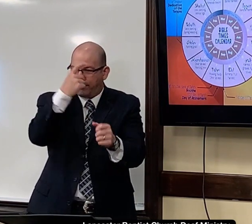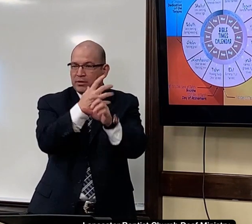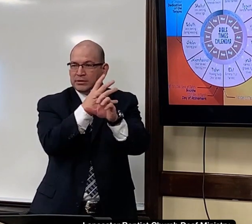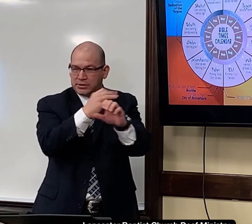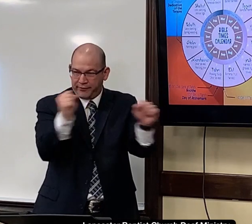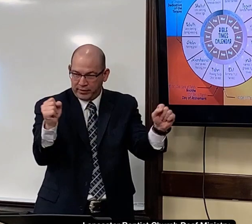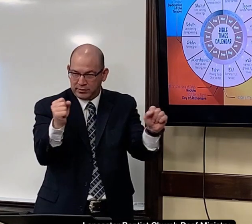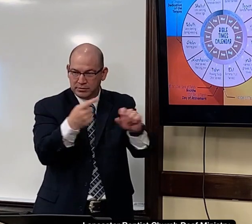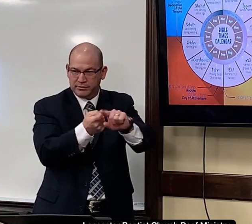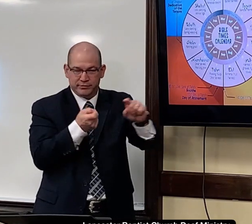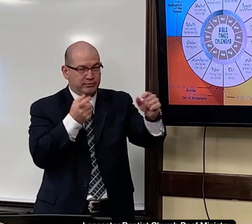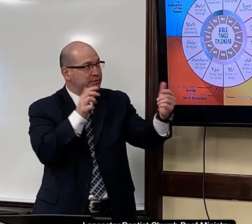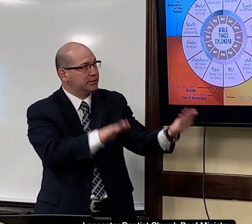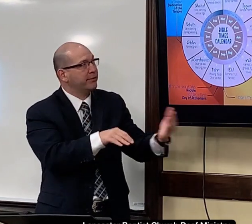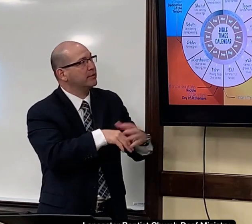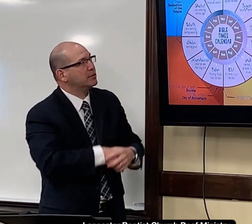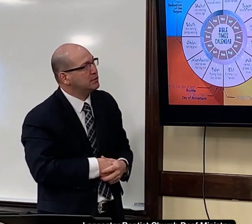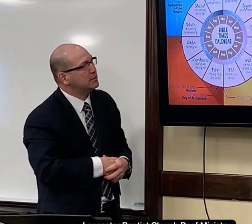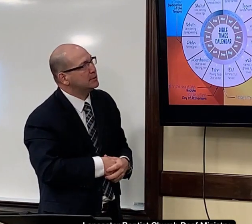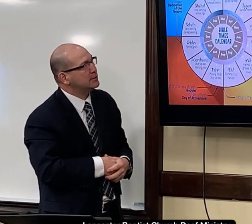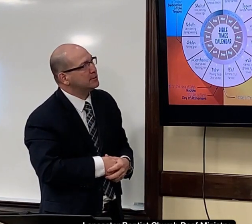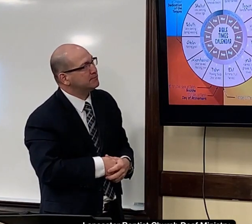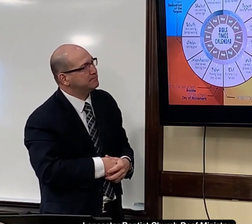power for salvation from death.